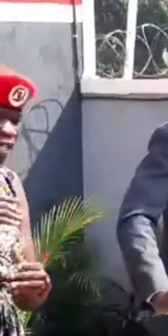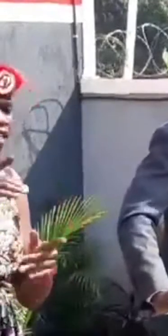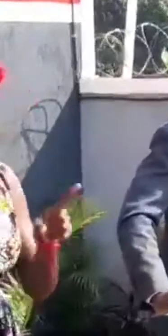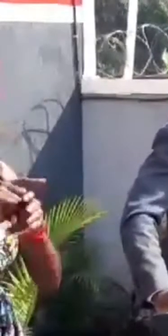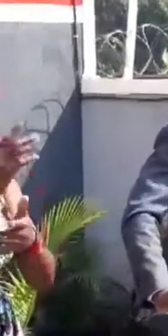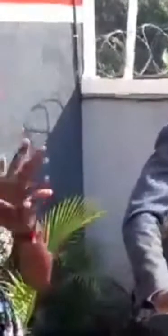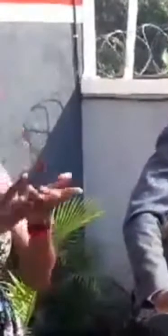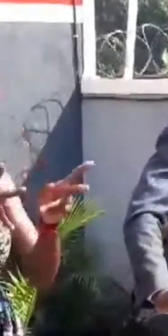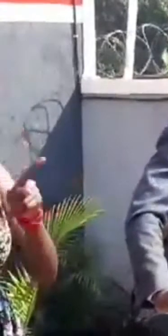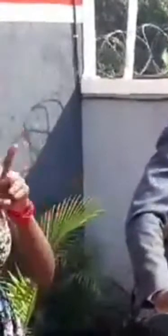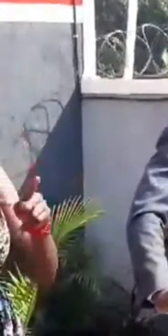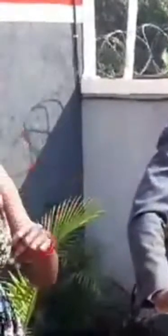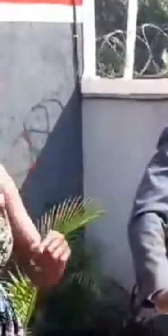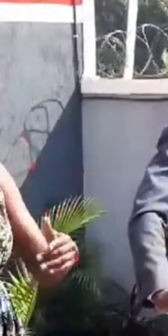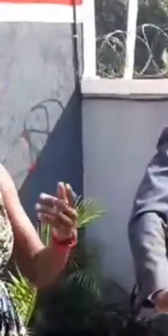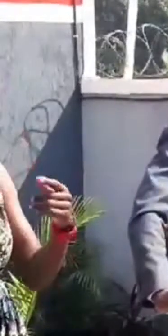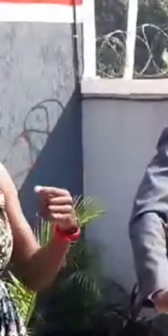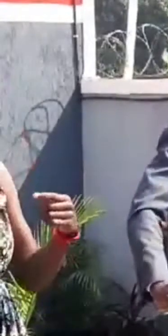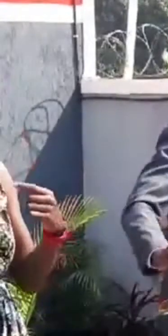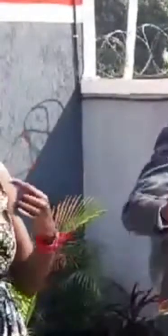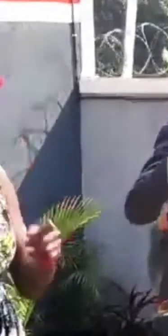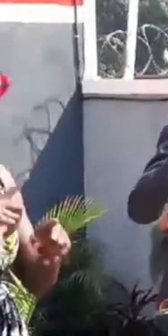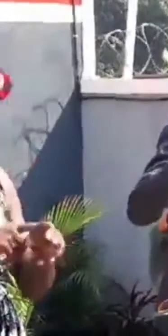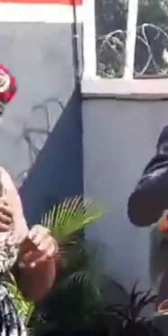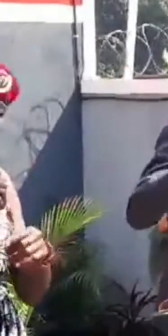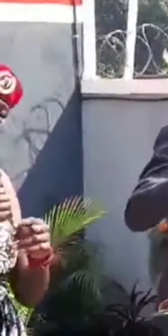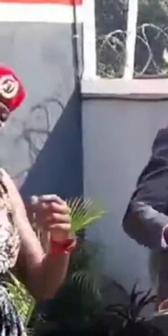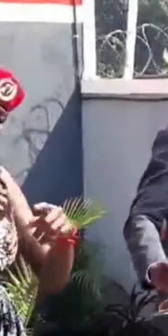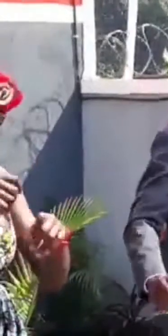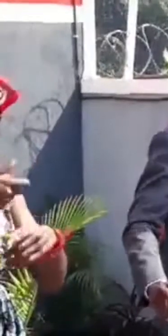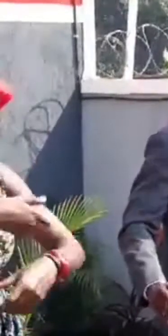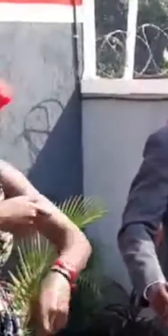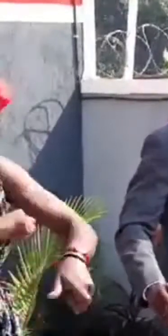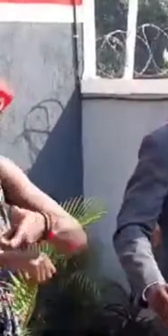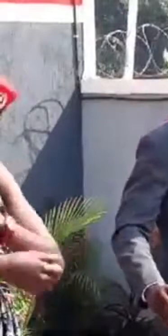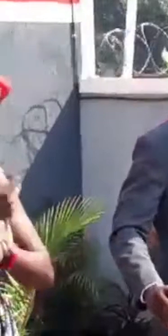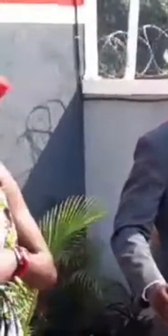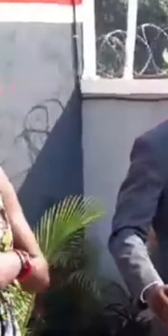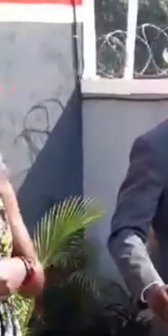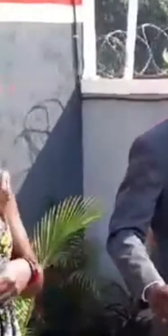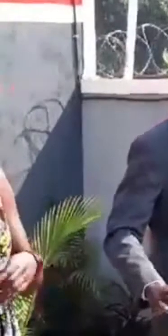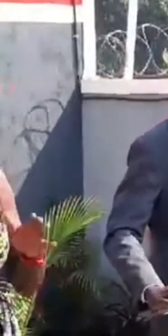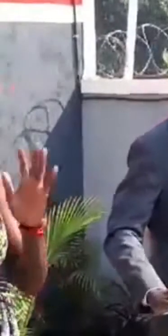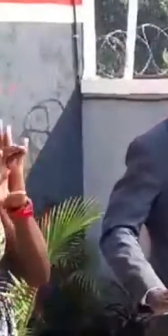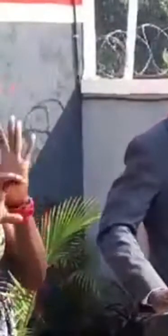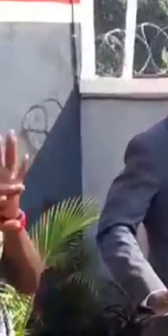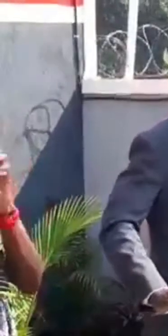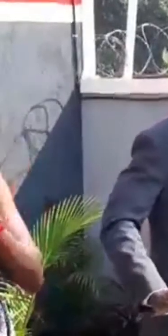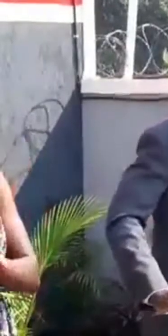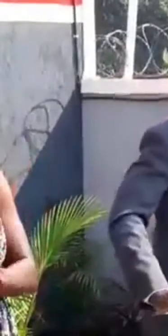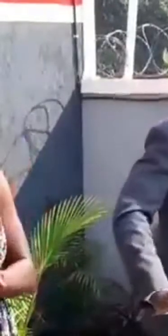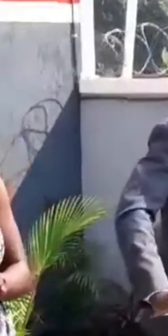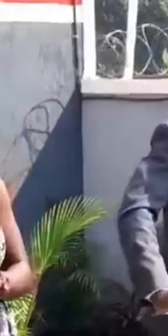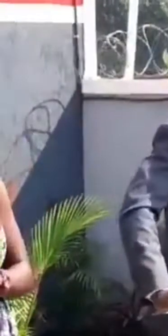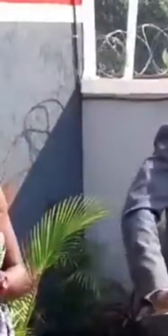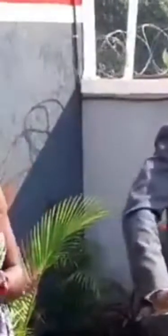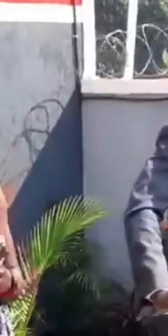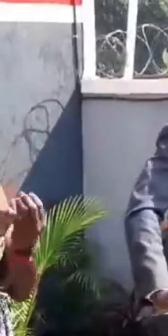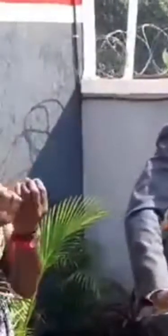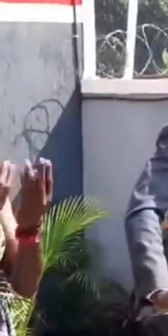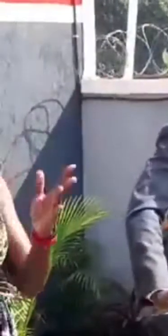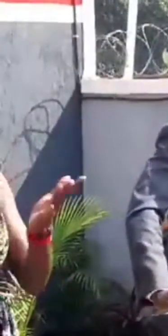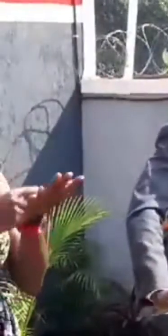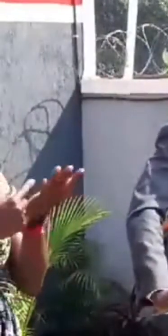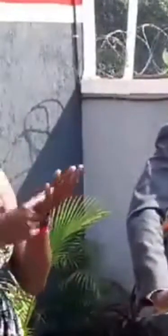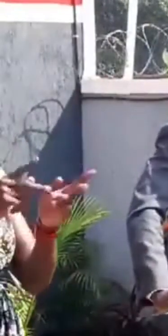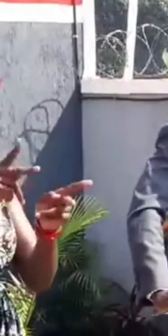were killed fighting for the survival of the remaining of our constitutional order. Many of the